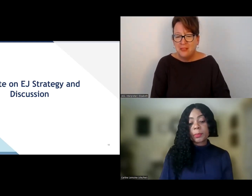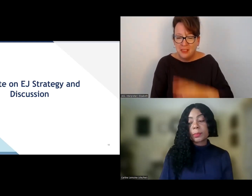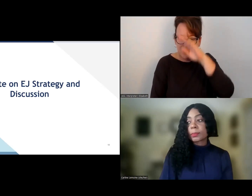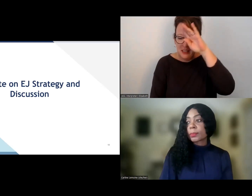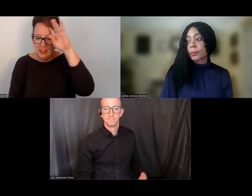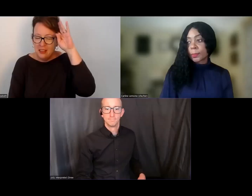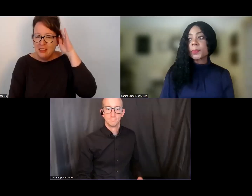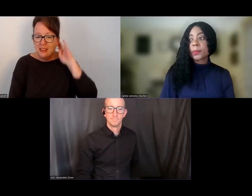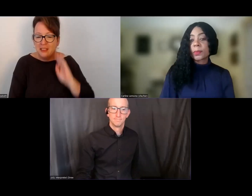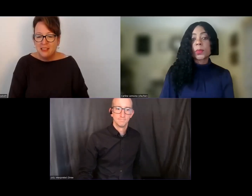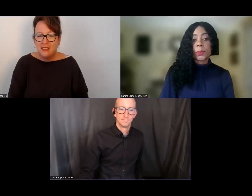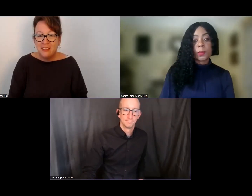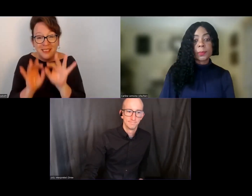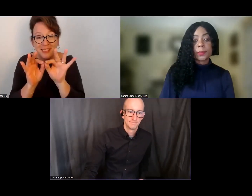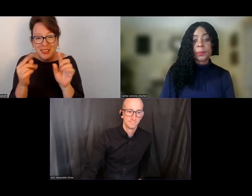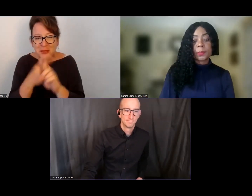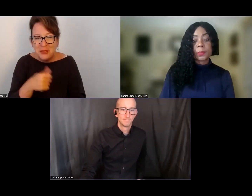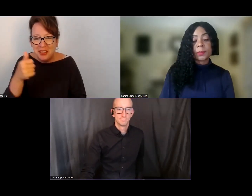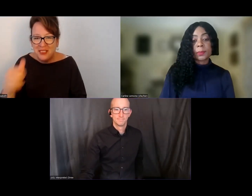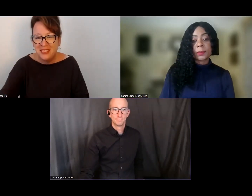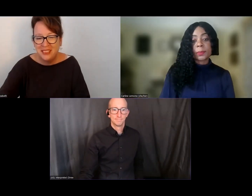And if not, that's okay.